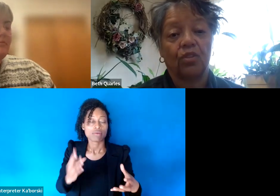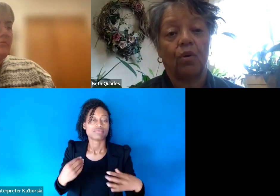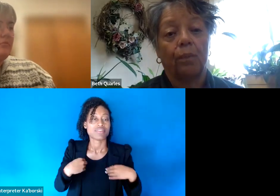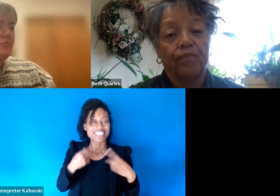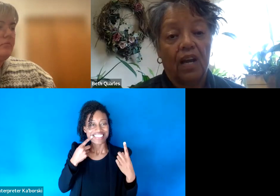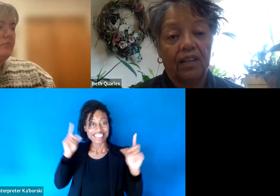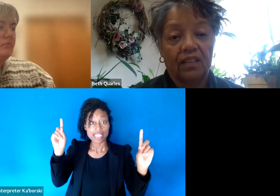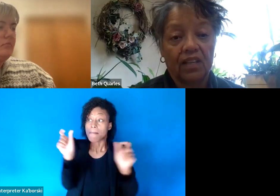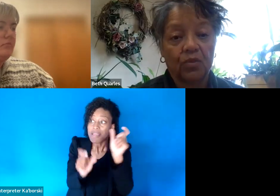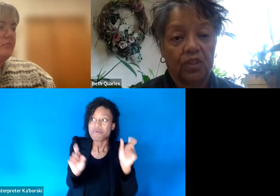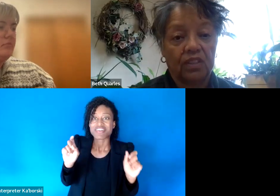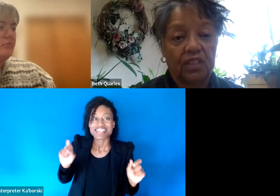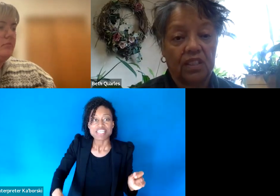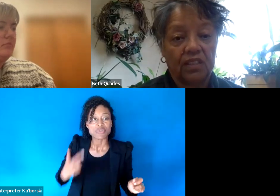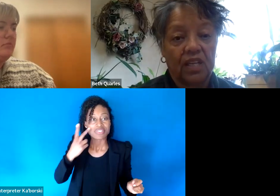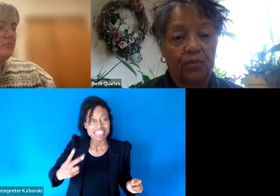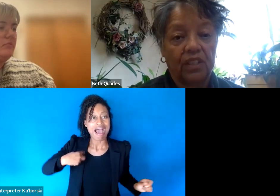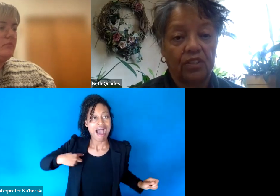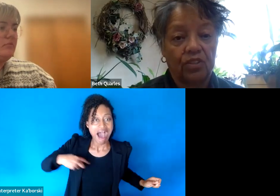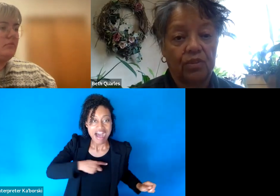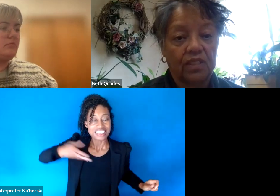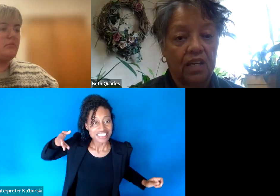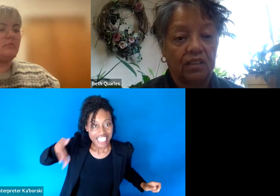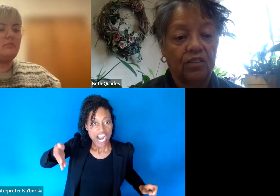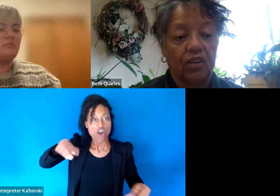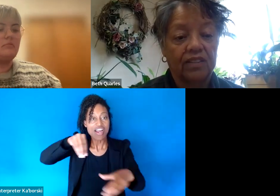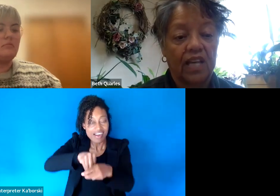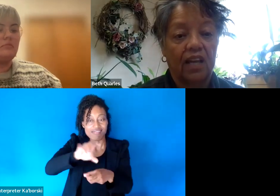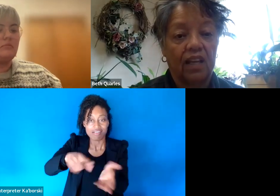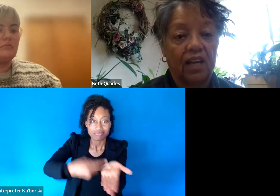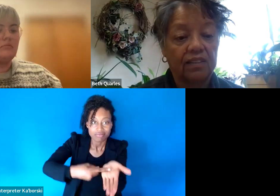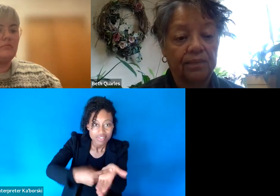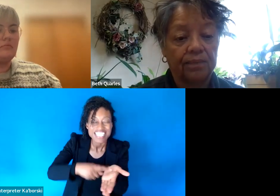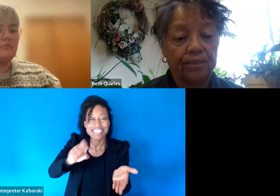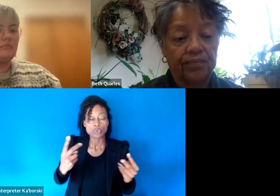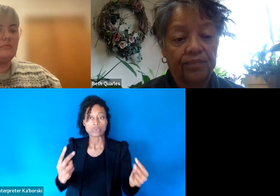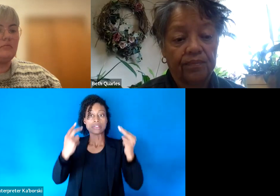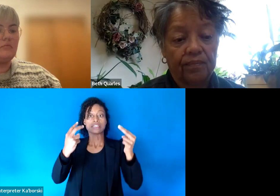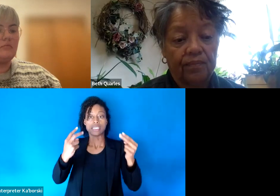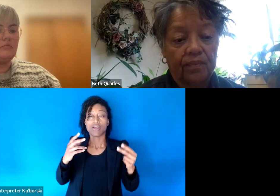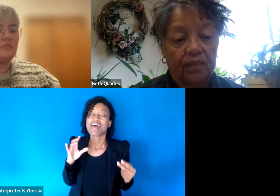there. So I think that's one of the things that we can do as you know, as allies.